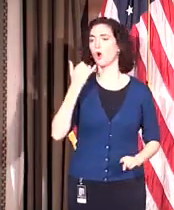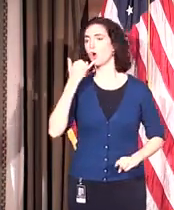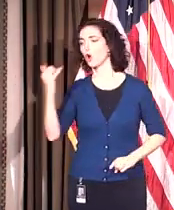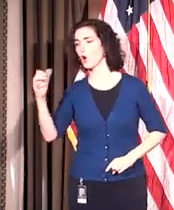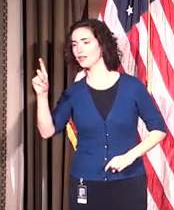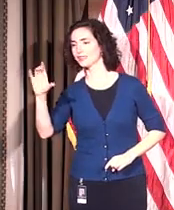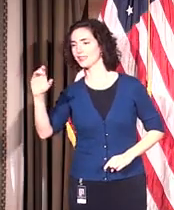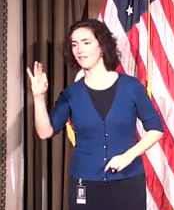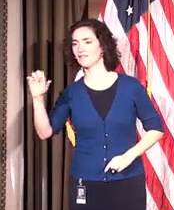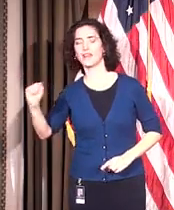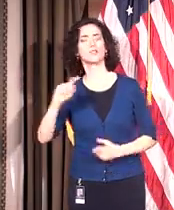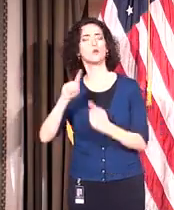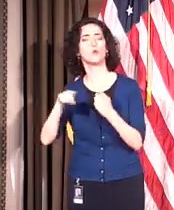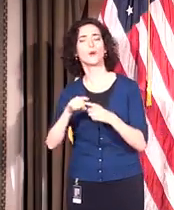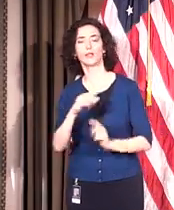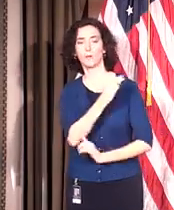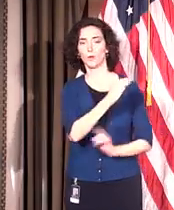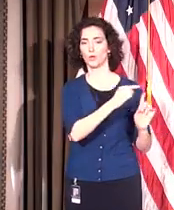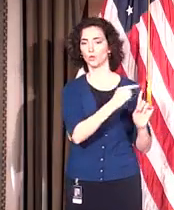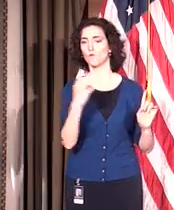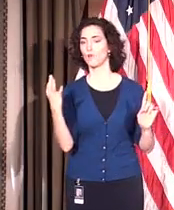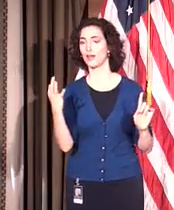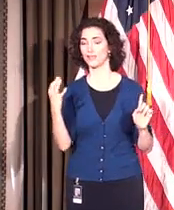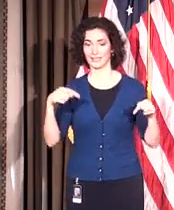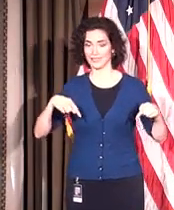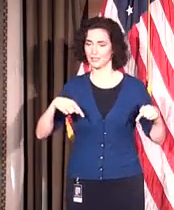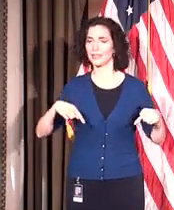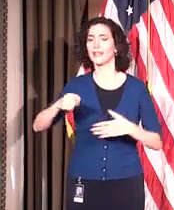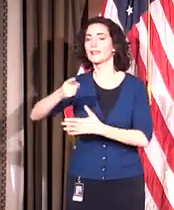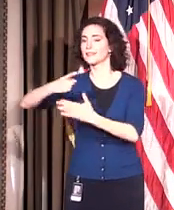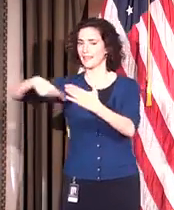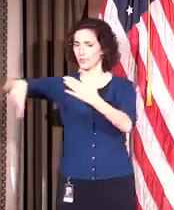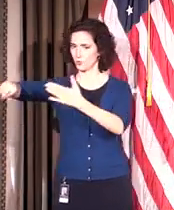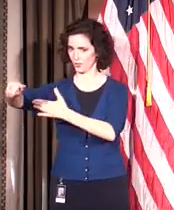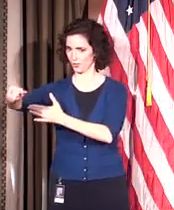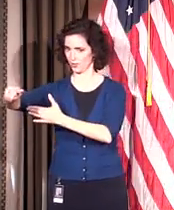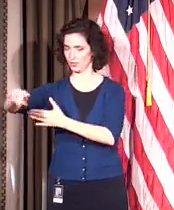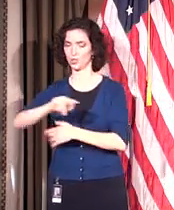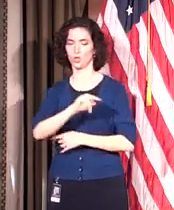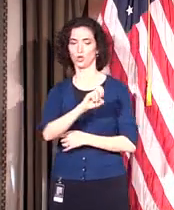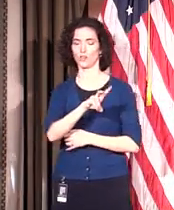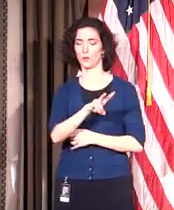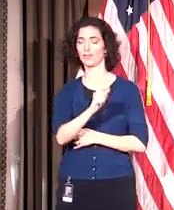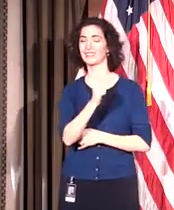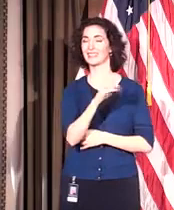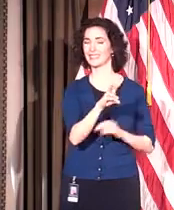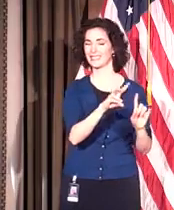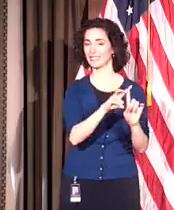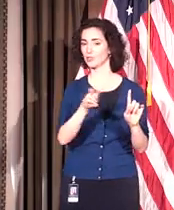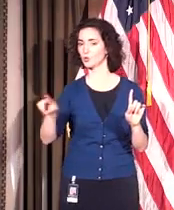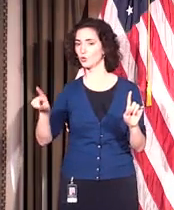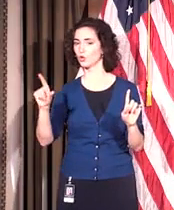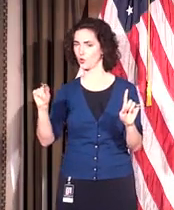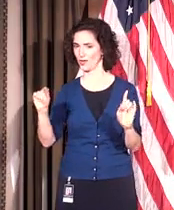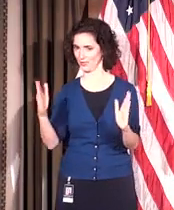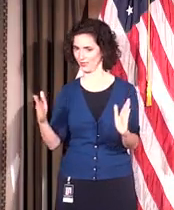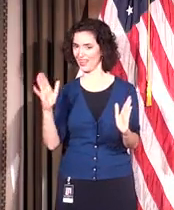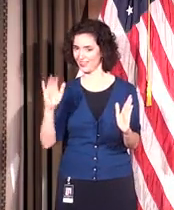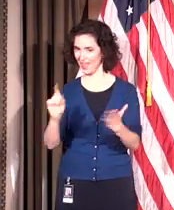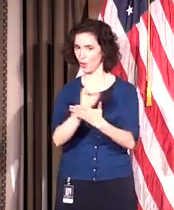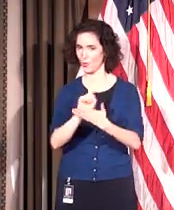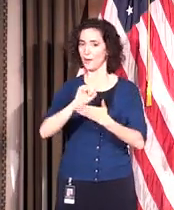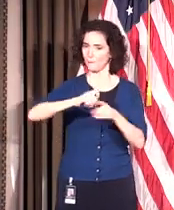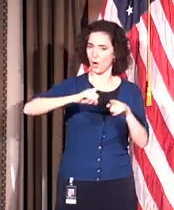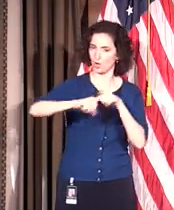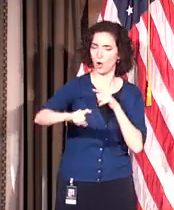DCFS Monday through Friday of next week. Now that's going to be November the 16th through the 20th. You call